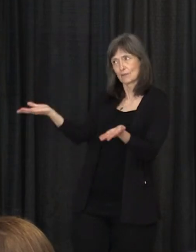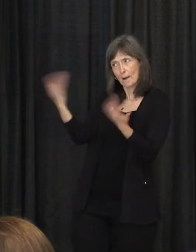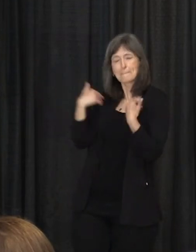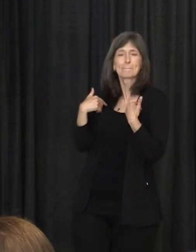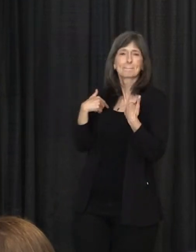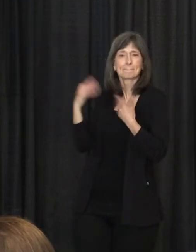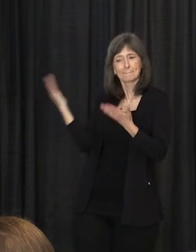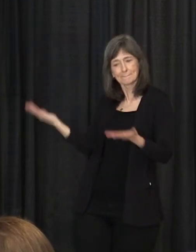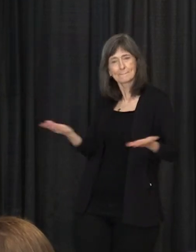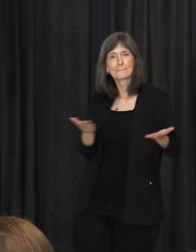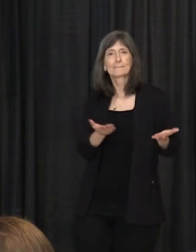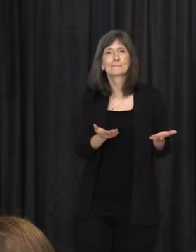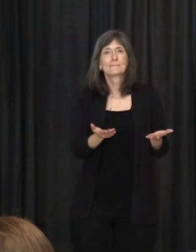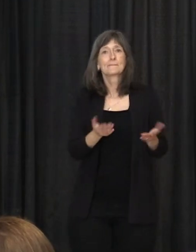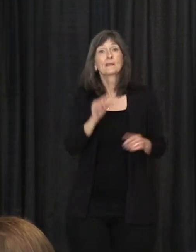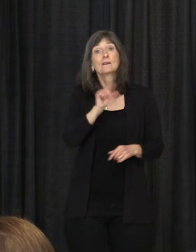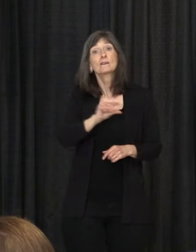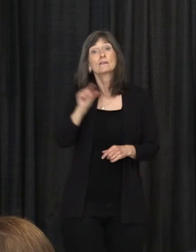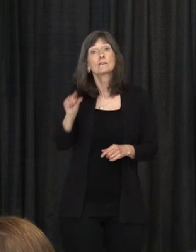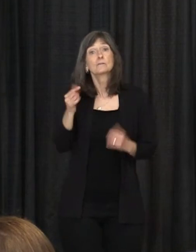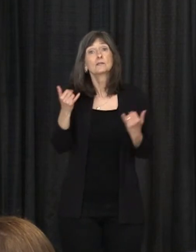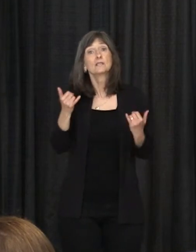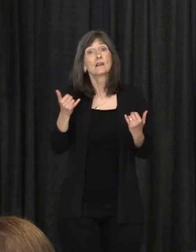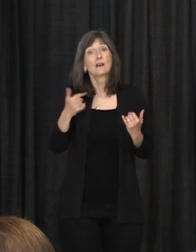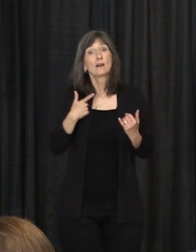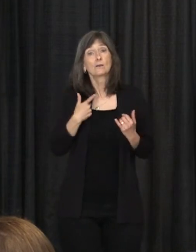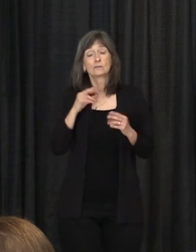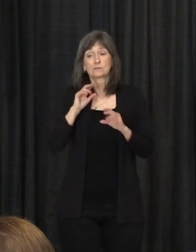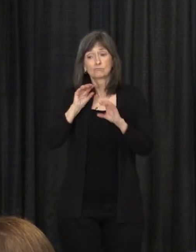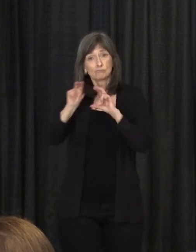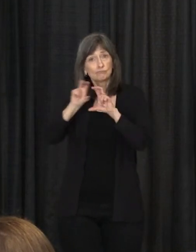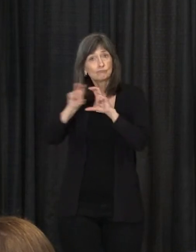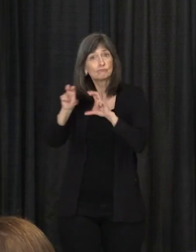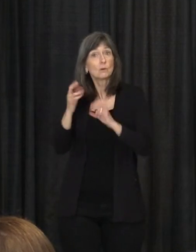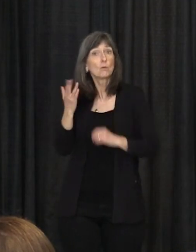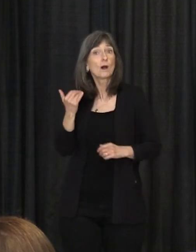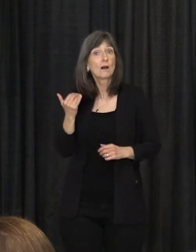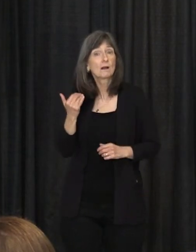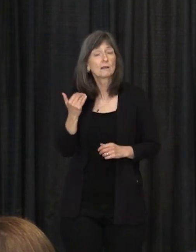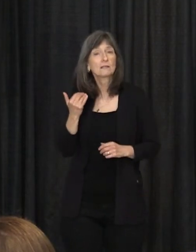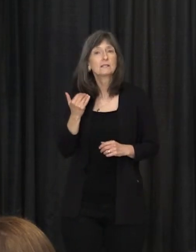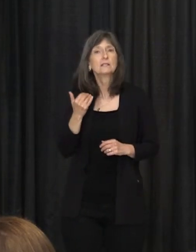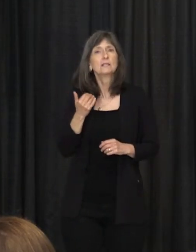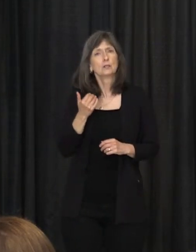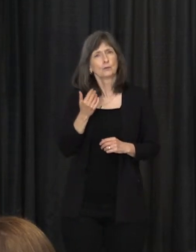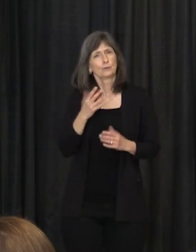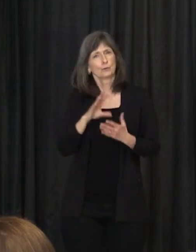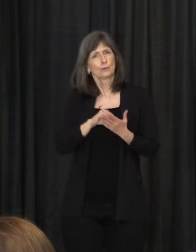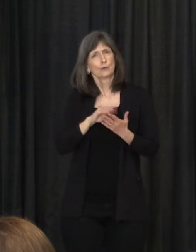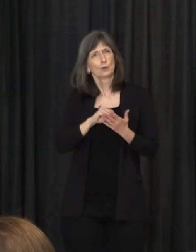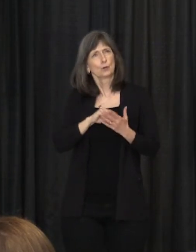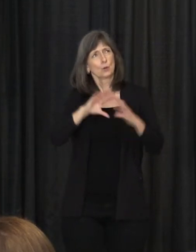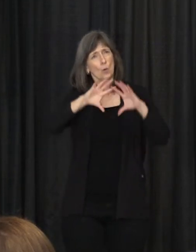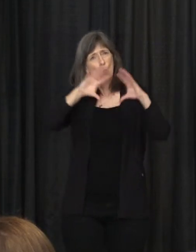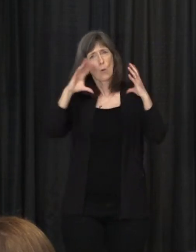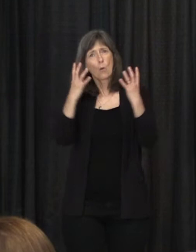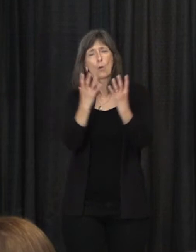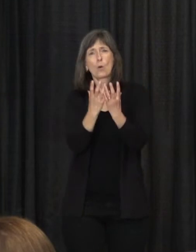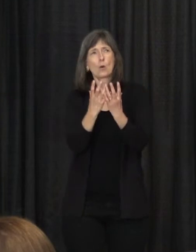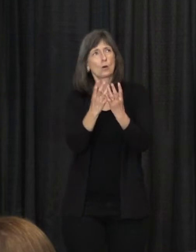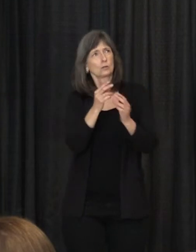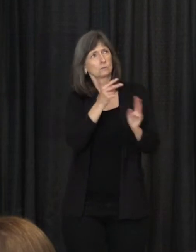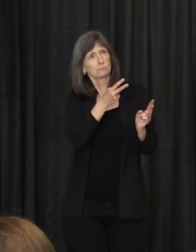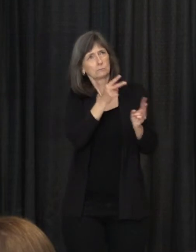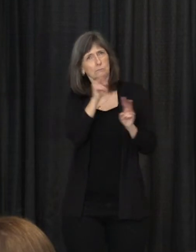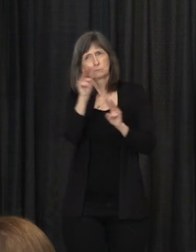government makes these investments for several reasons, as we have learned from the many people from all over the globe who have